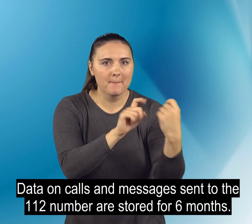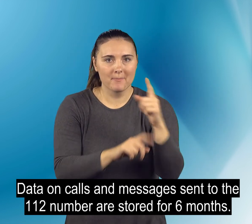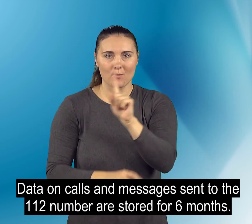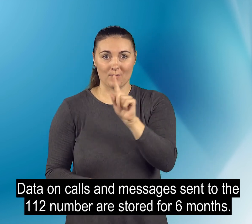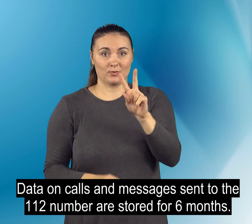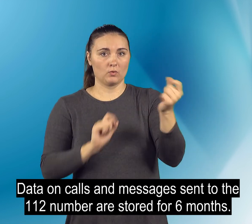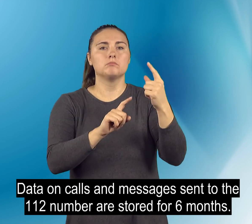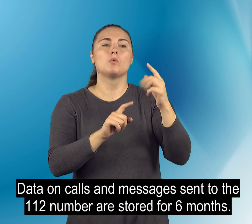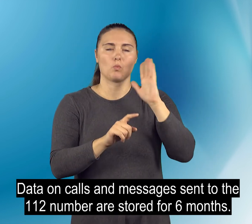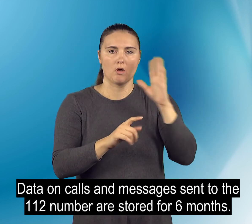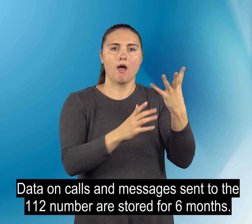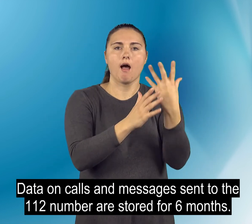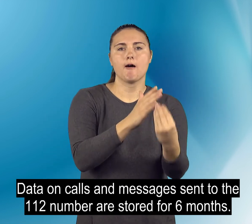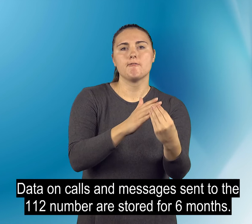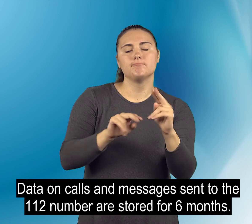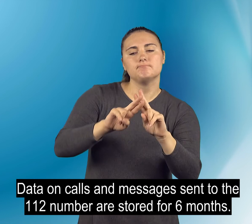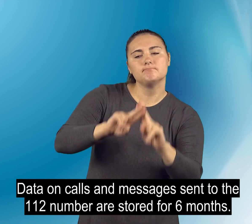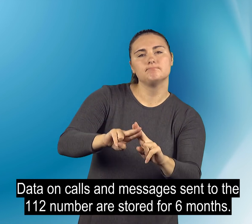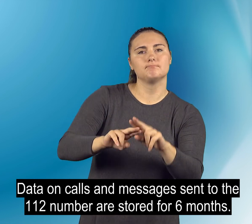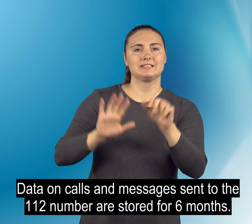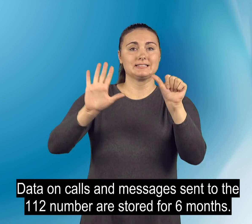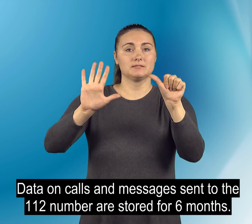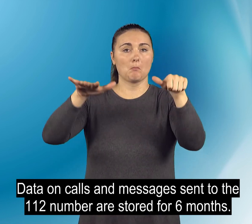the 112 number are stored for 6 months.